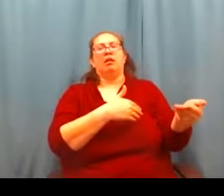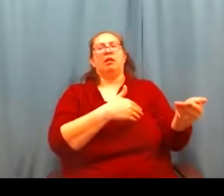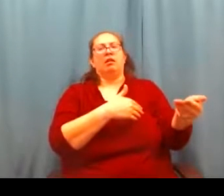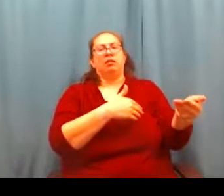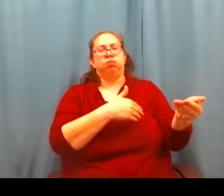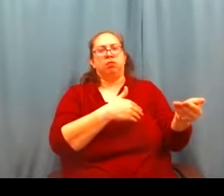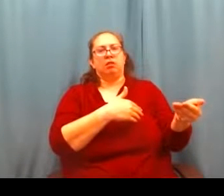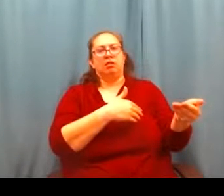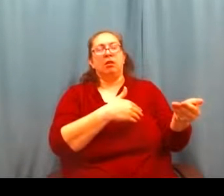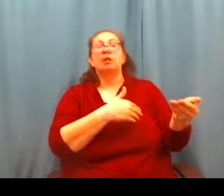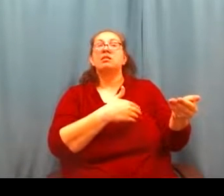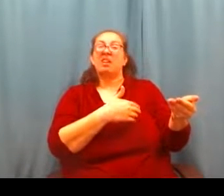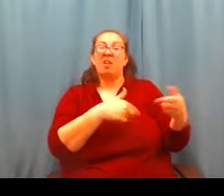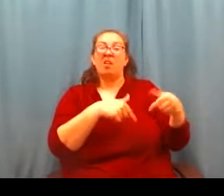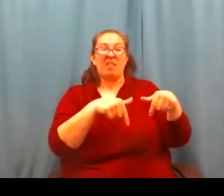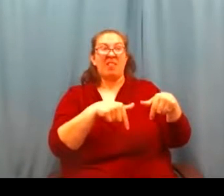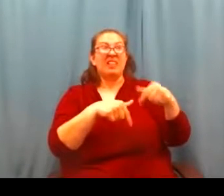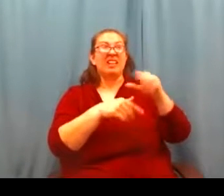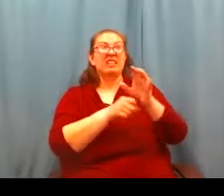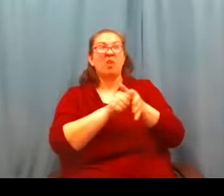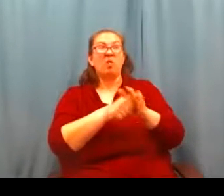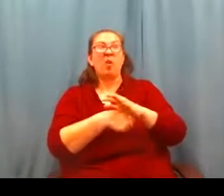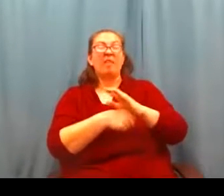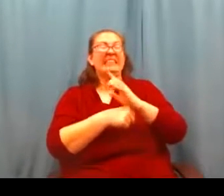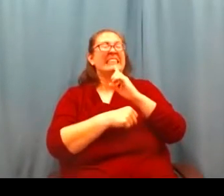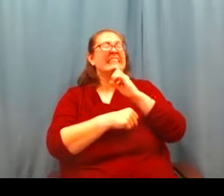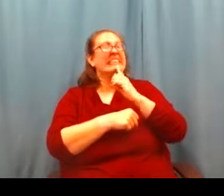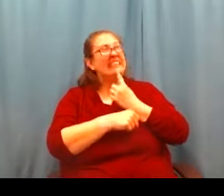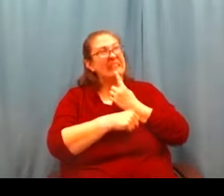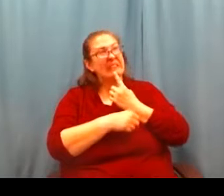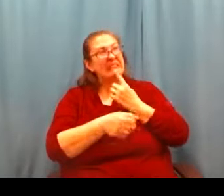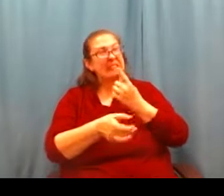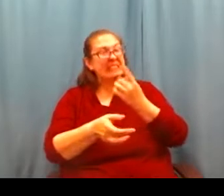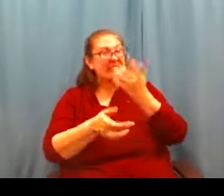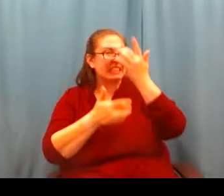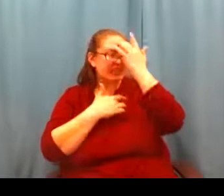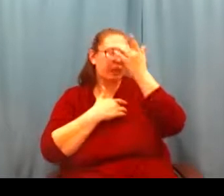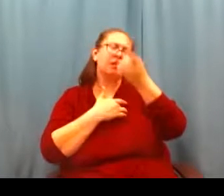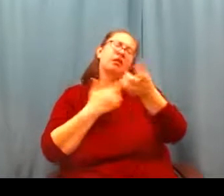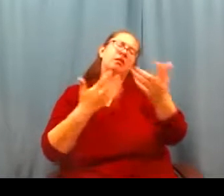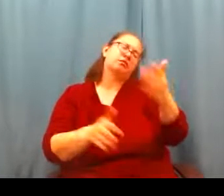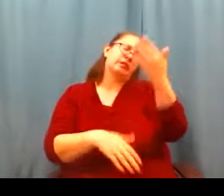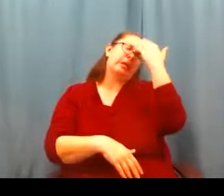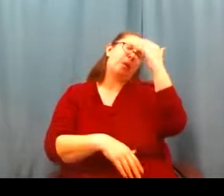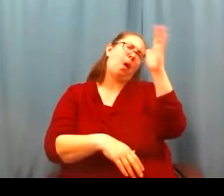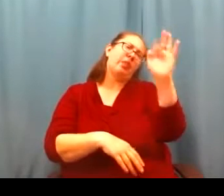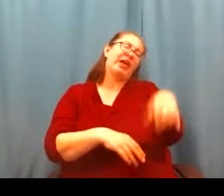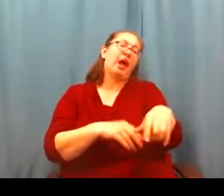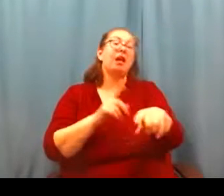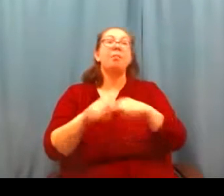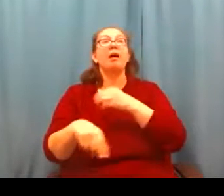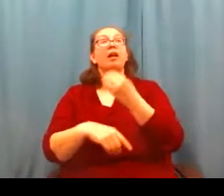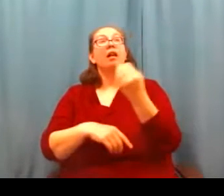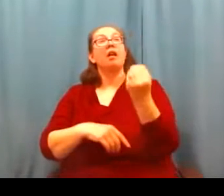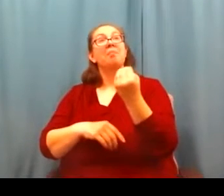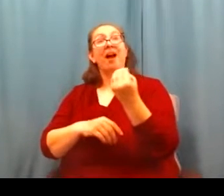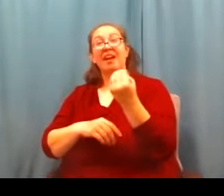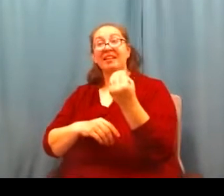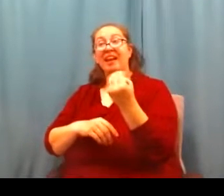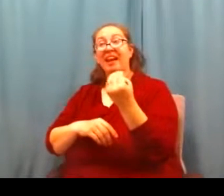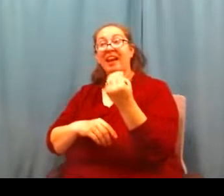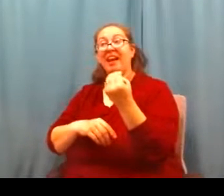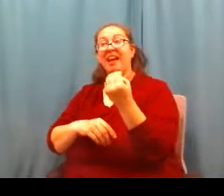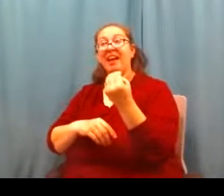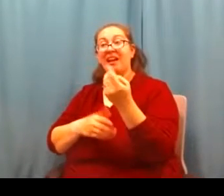This is a very serious illness. You all know that, but let's not forget that on Monday when